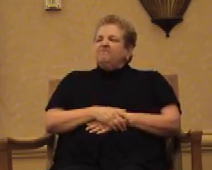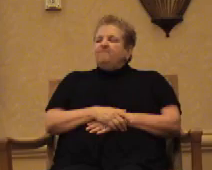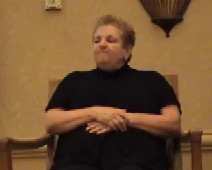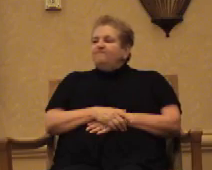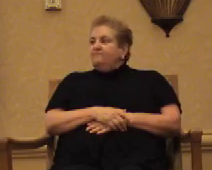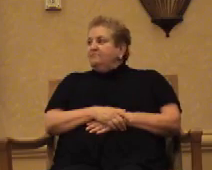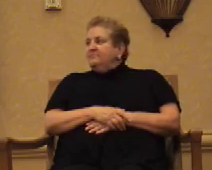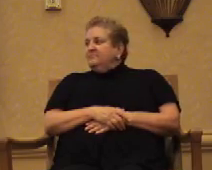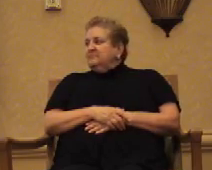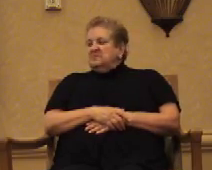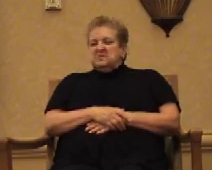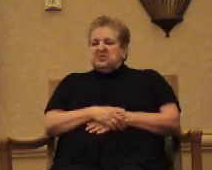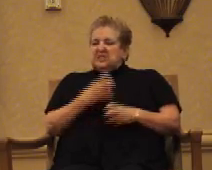The tough ghetto.